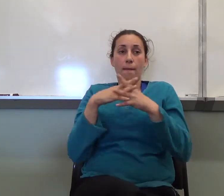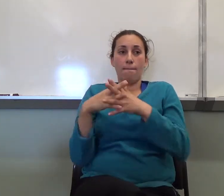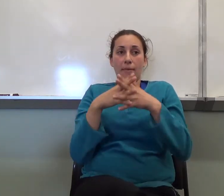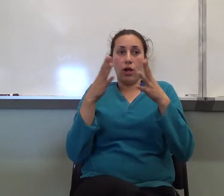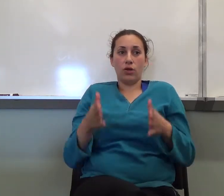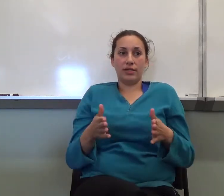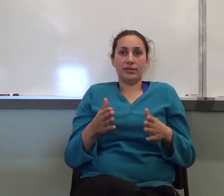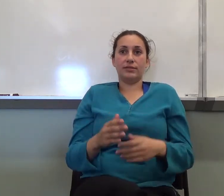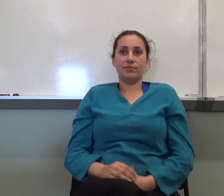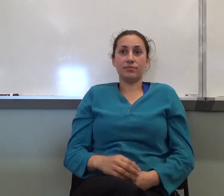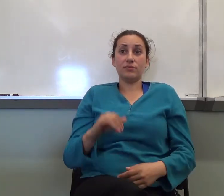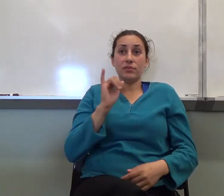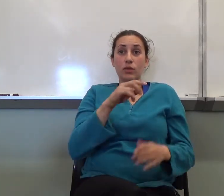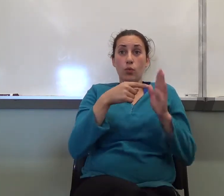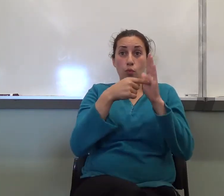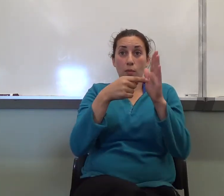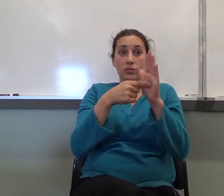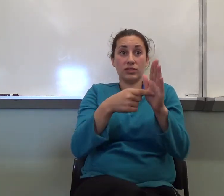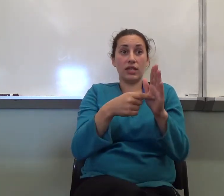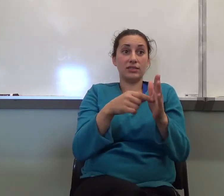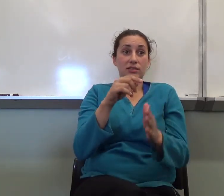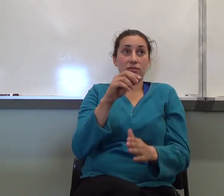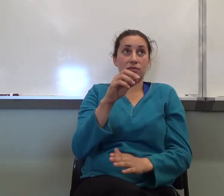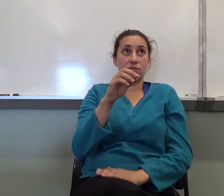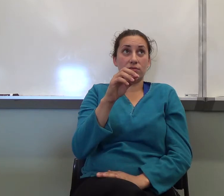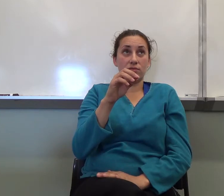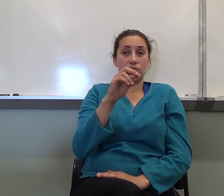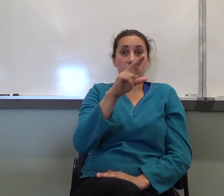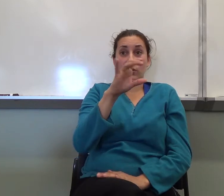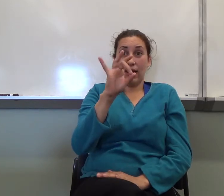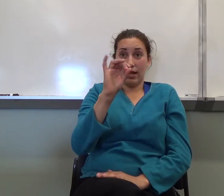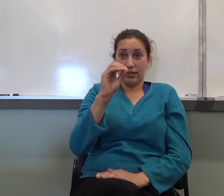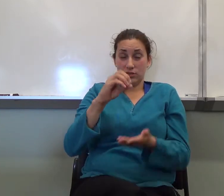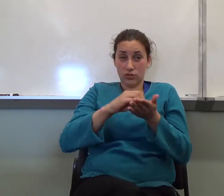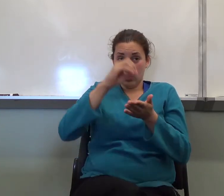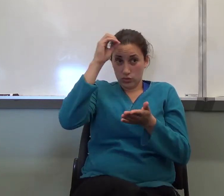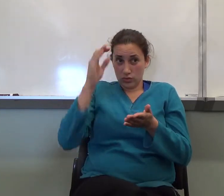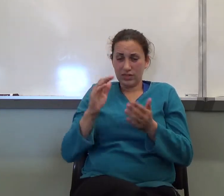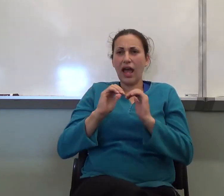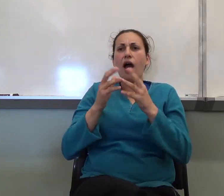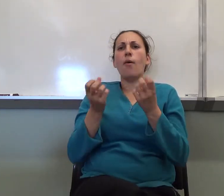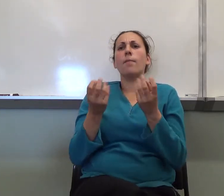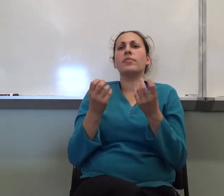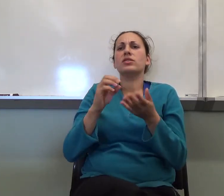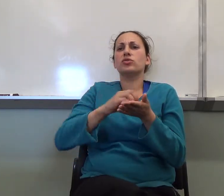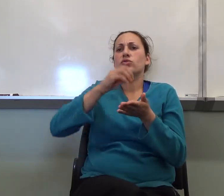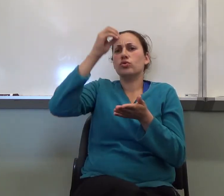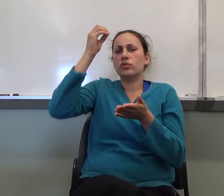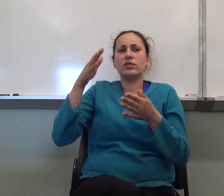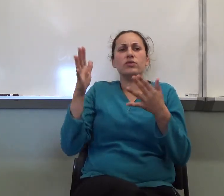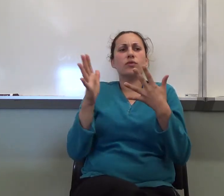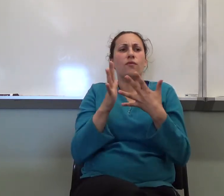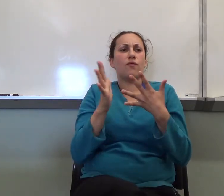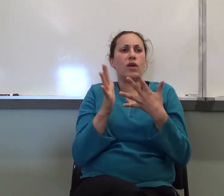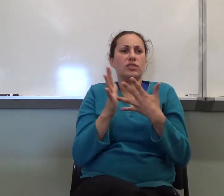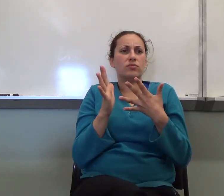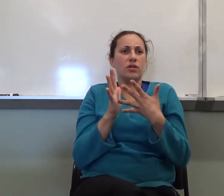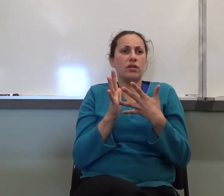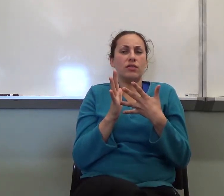represents 380 students, how many students were admitted to the freshman class? All right, let's see if we can play in our minds